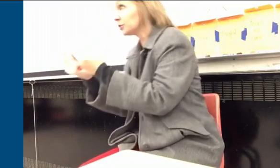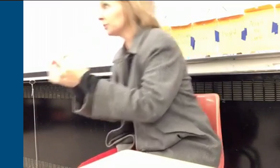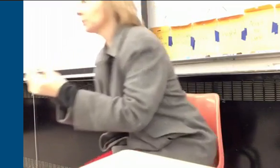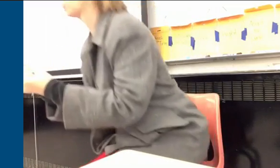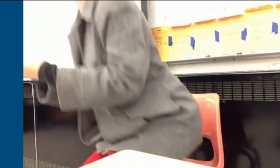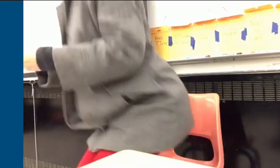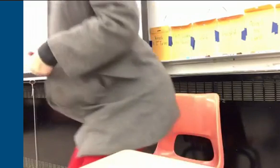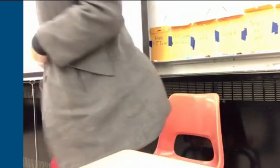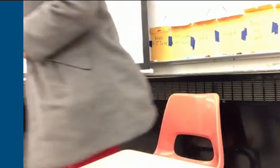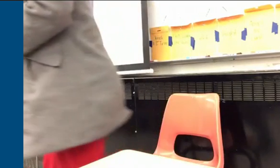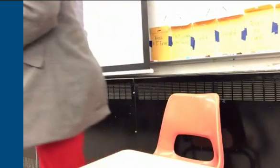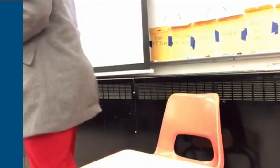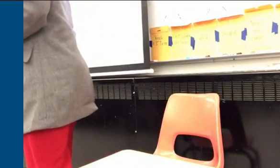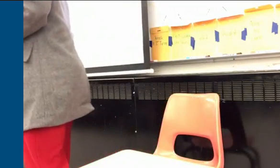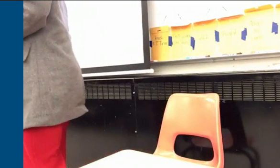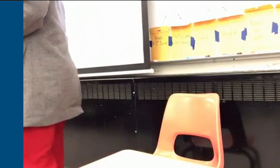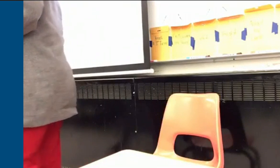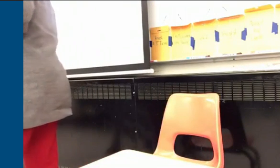this.